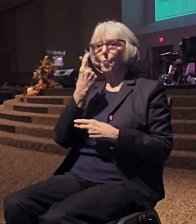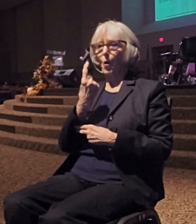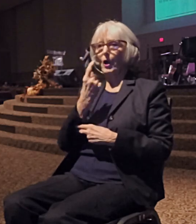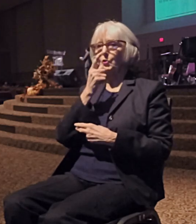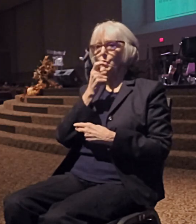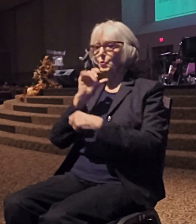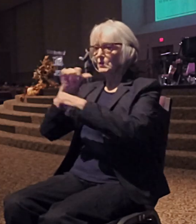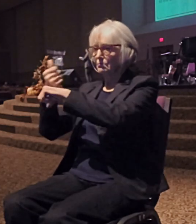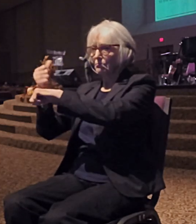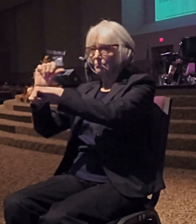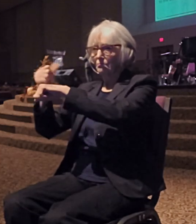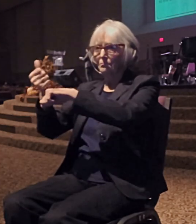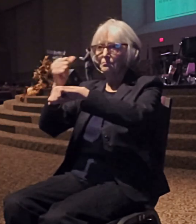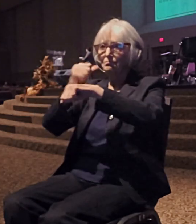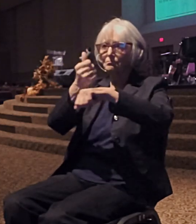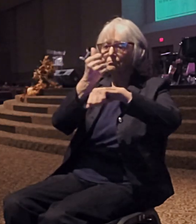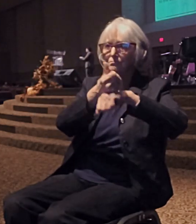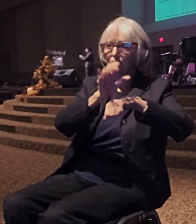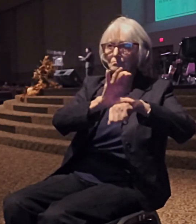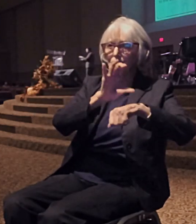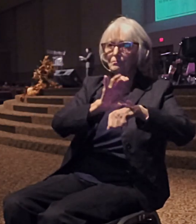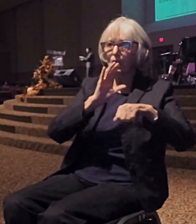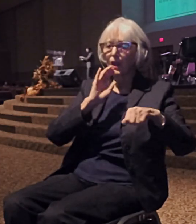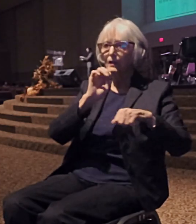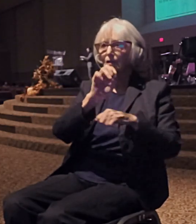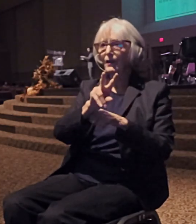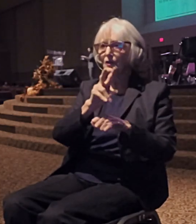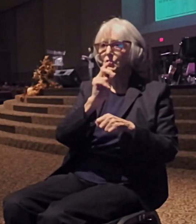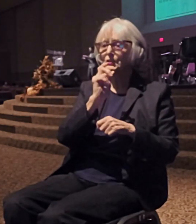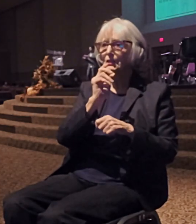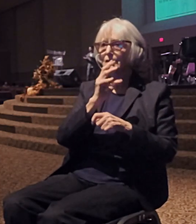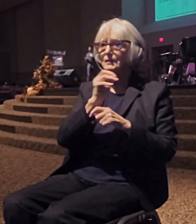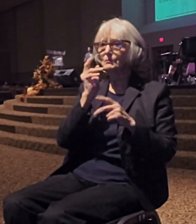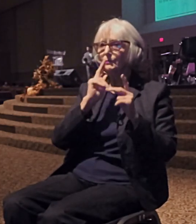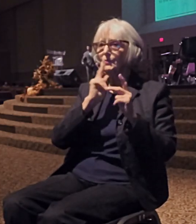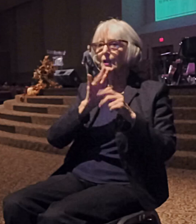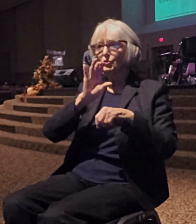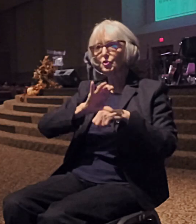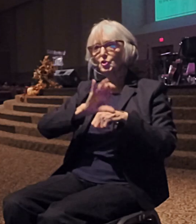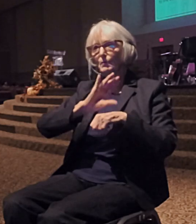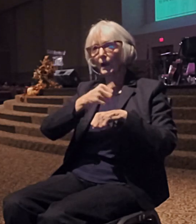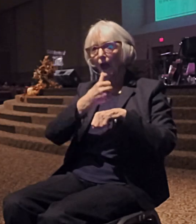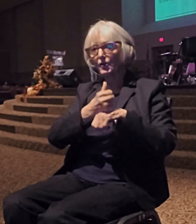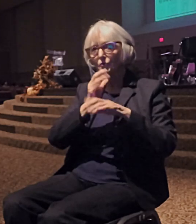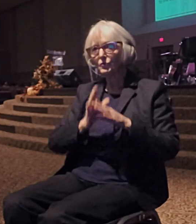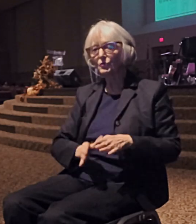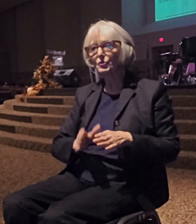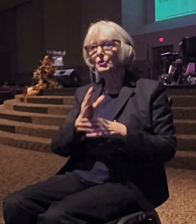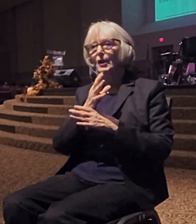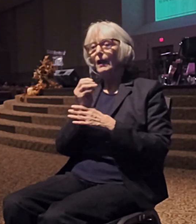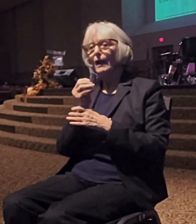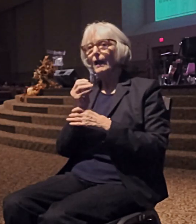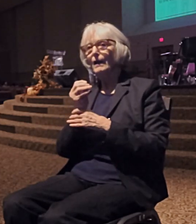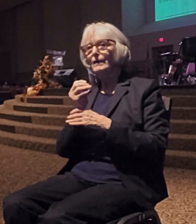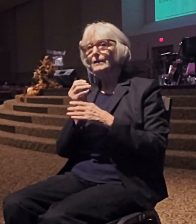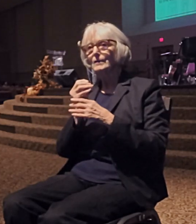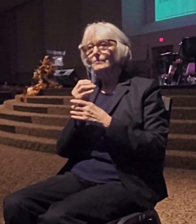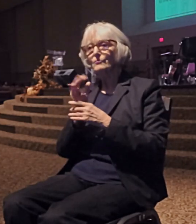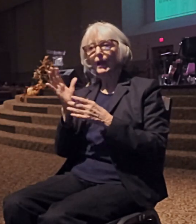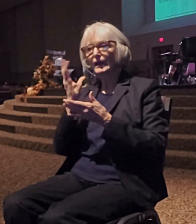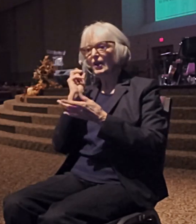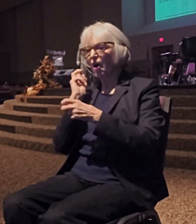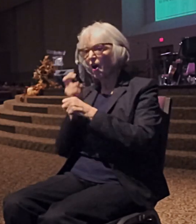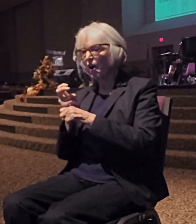doing that initial work of evangelism. A church planner, especially a church planner in a hard